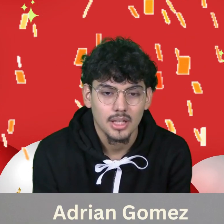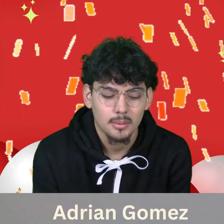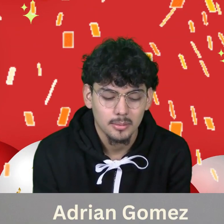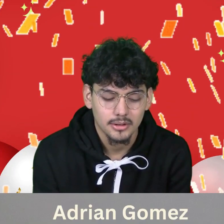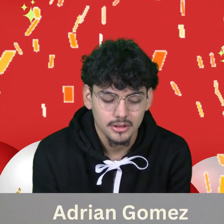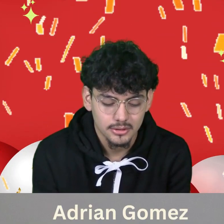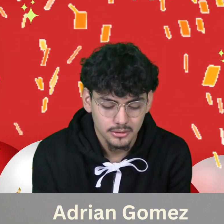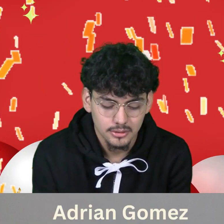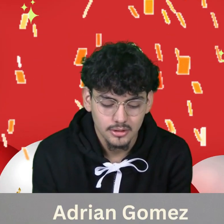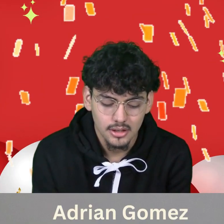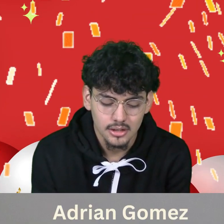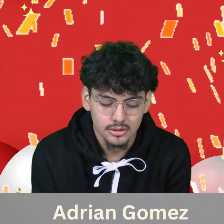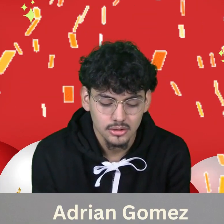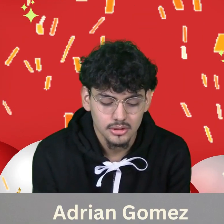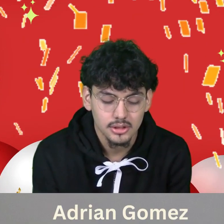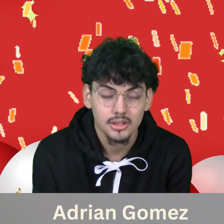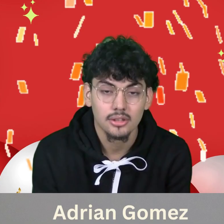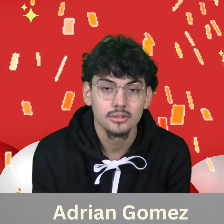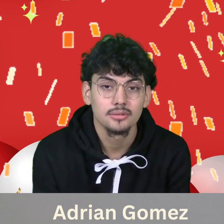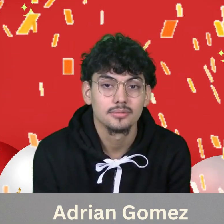Happy birthday to Azul Cicero.